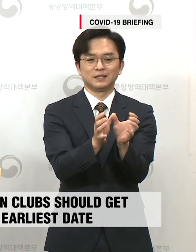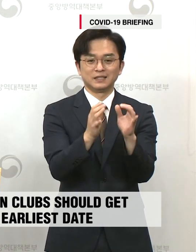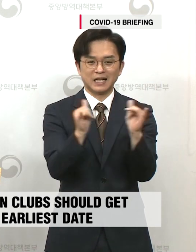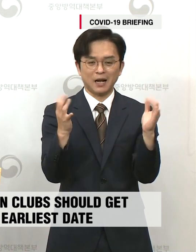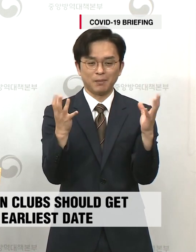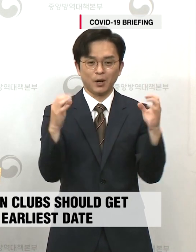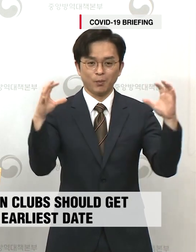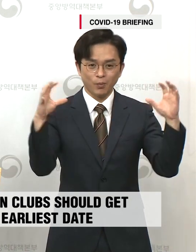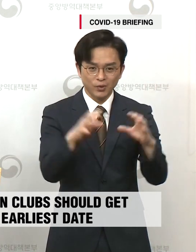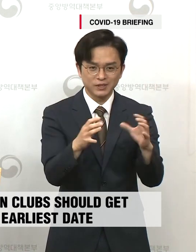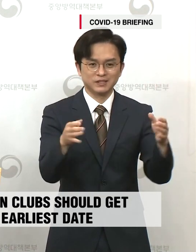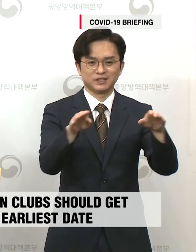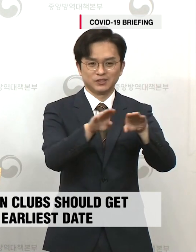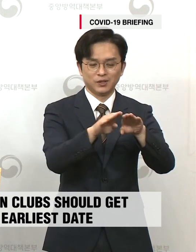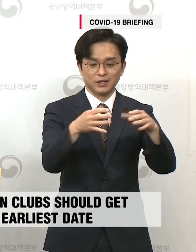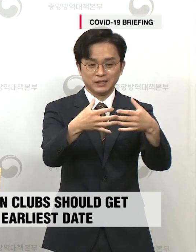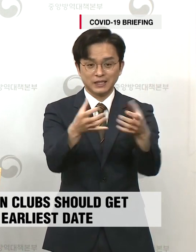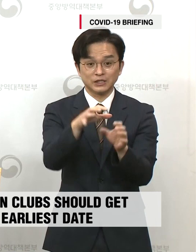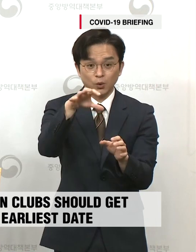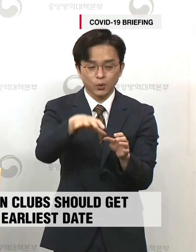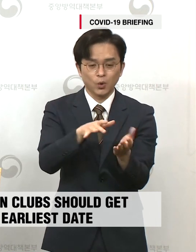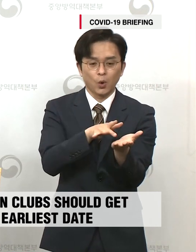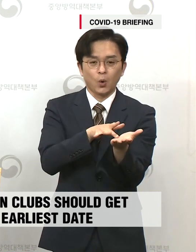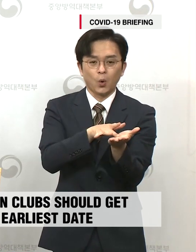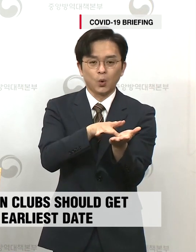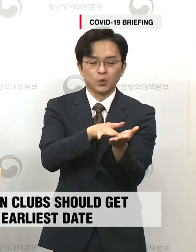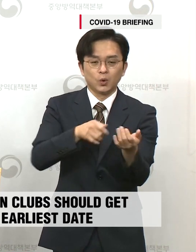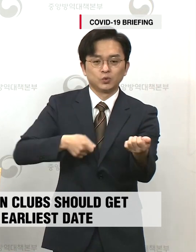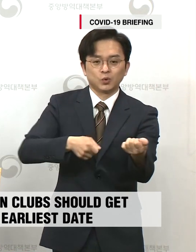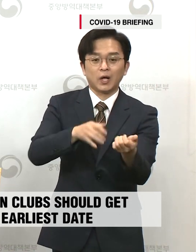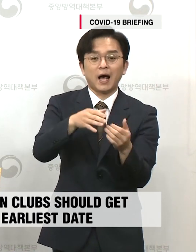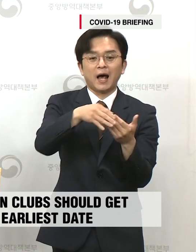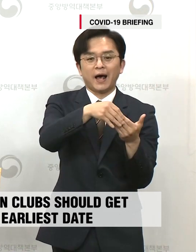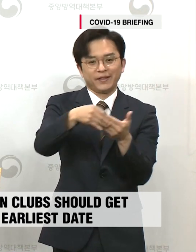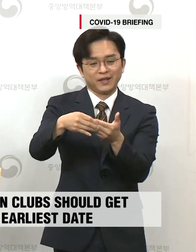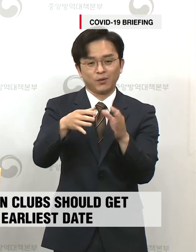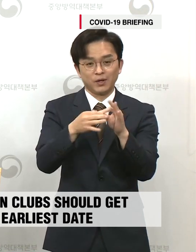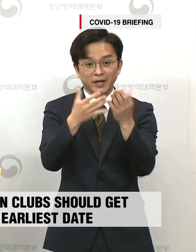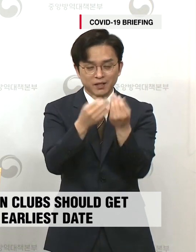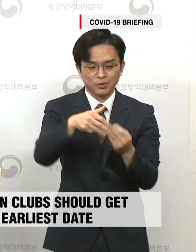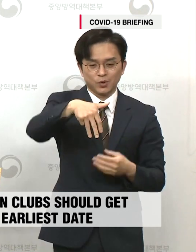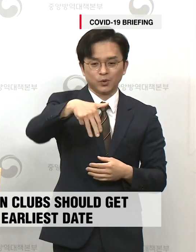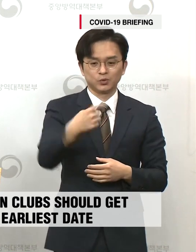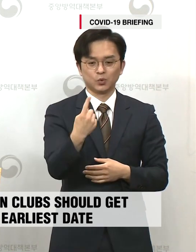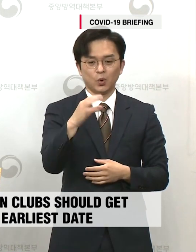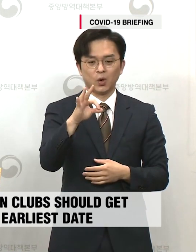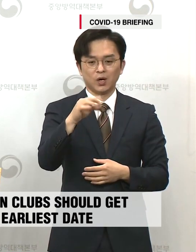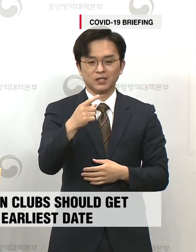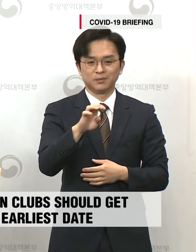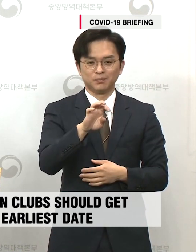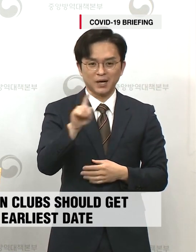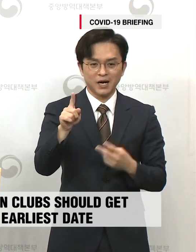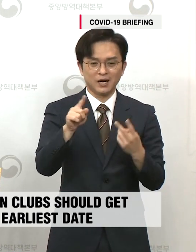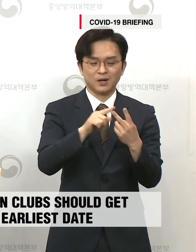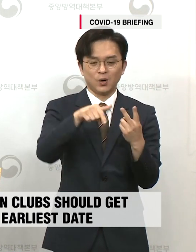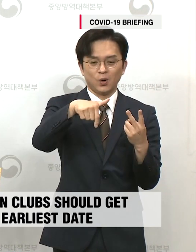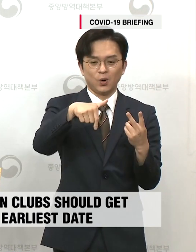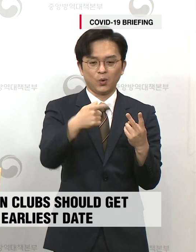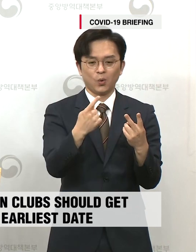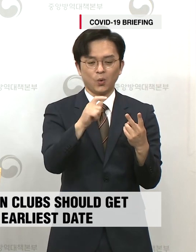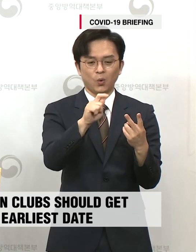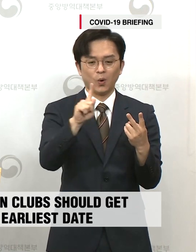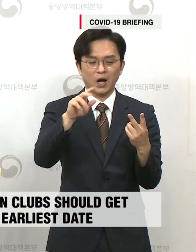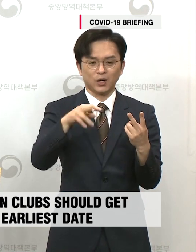KCDC also have revamped the guidelines for quarantine and disinfections. And as for